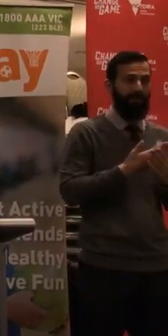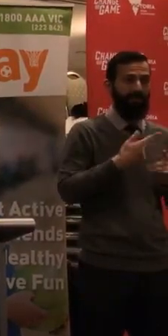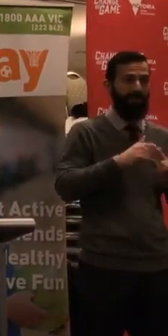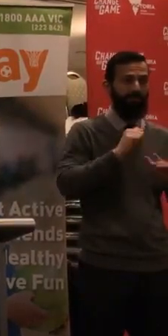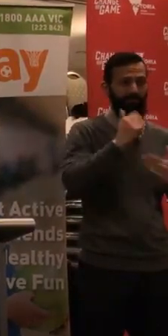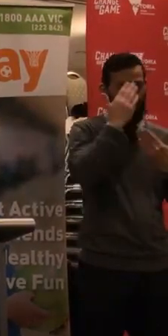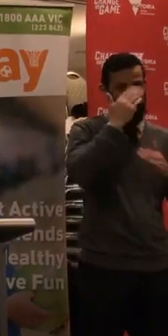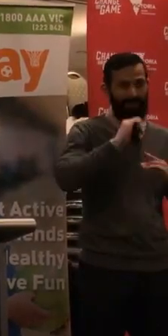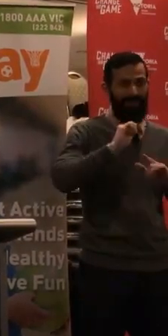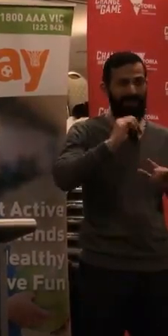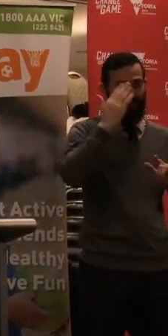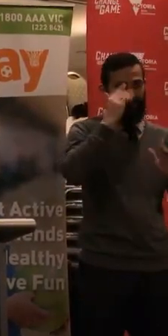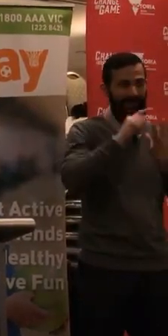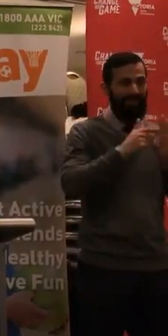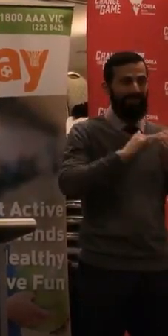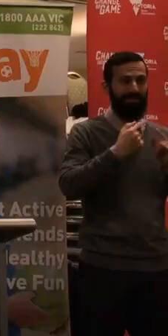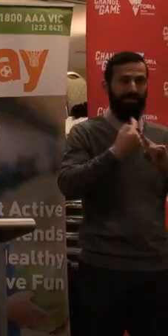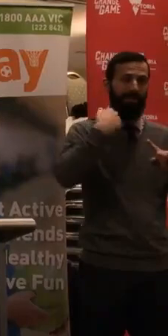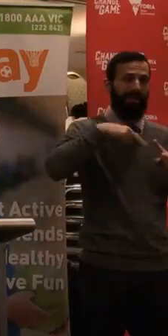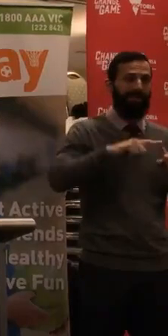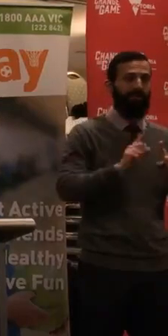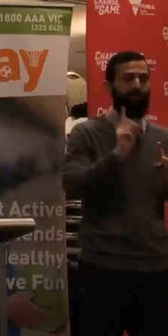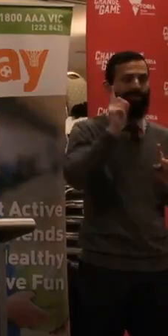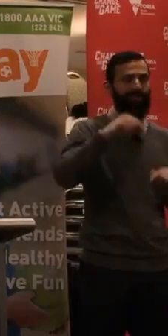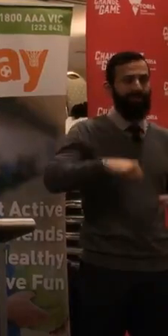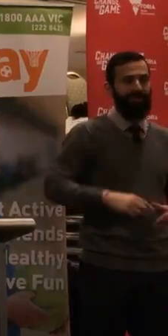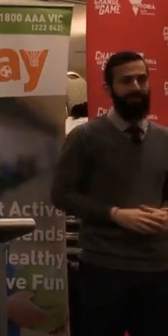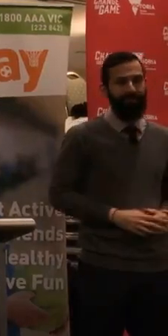also pay respect to elders both past and present.